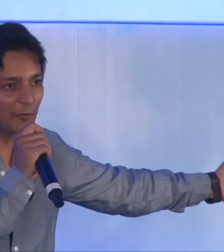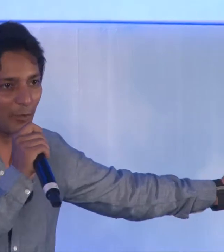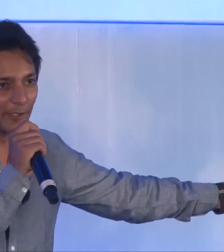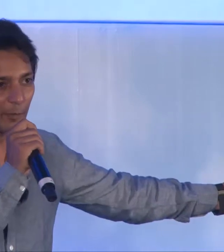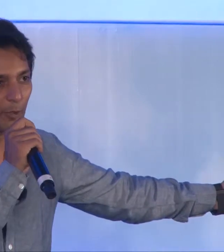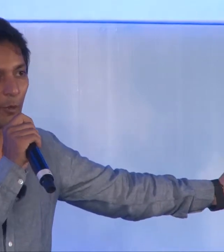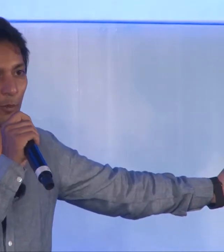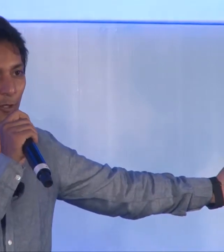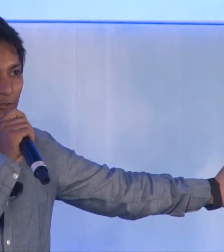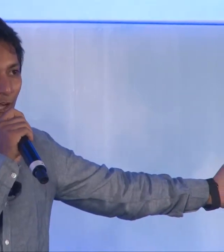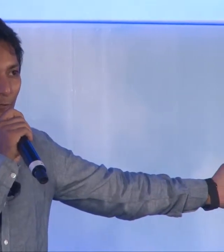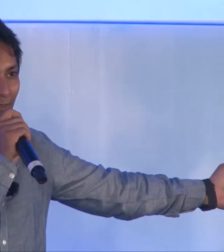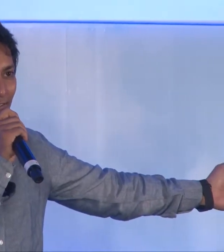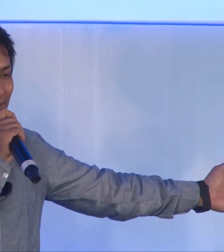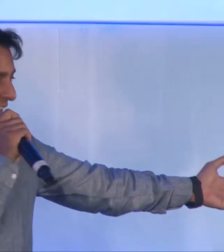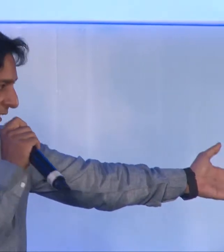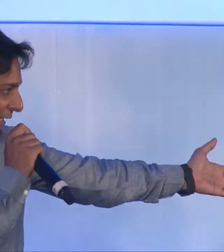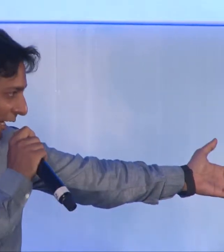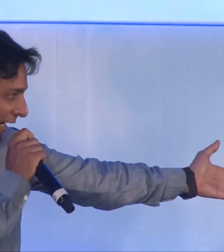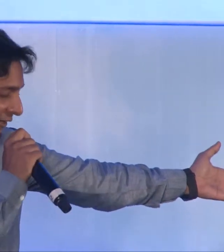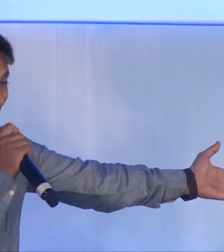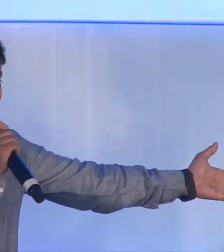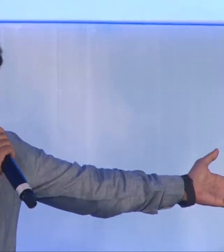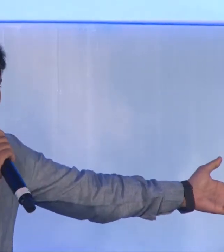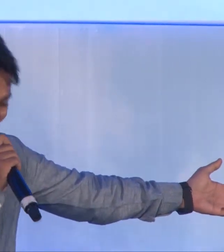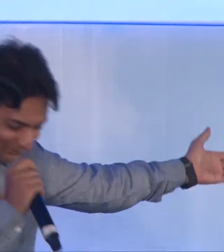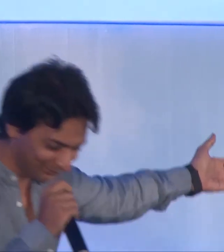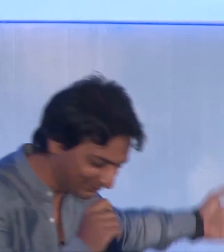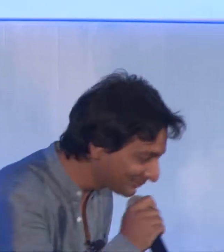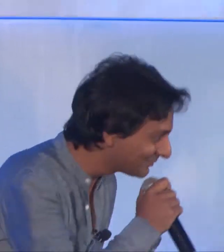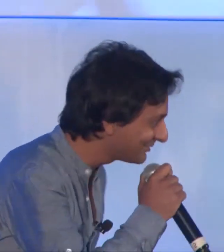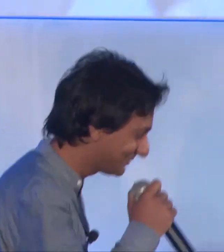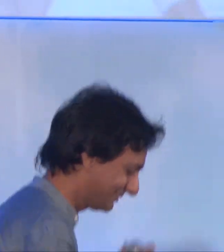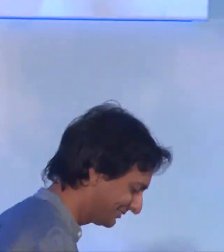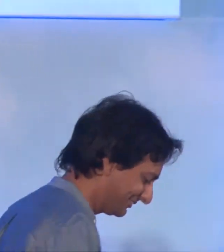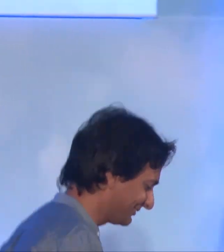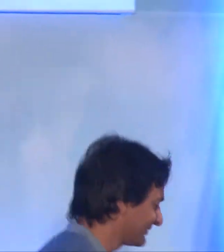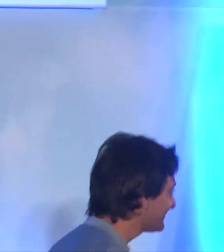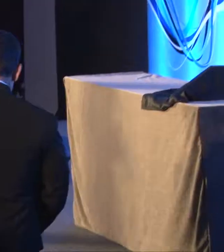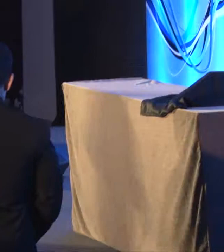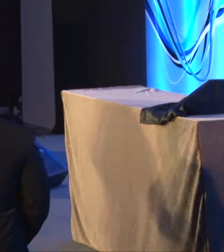ahead and please welcome Vinod Rawat, our hero.